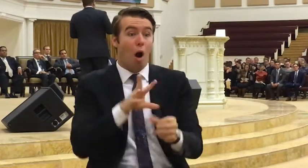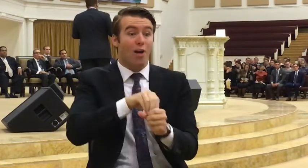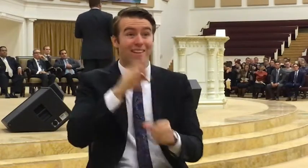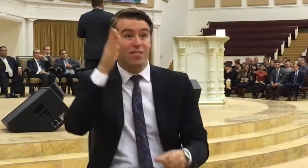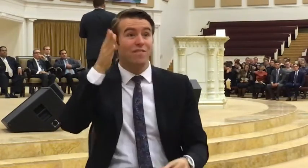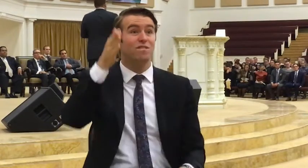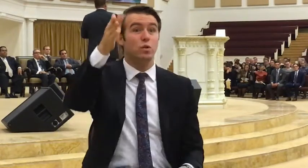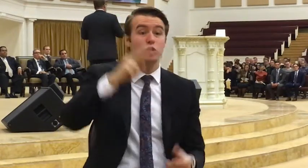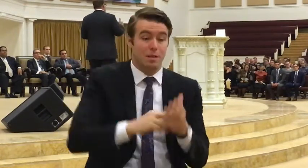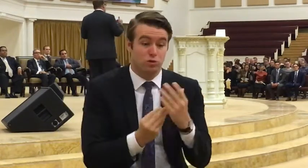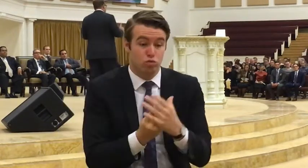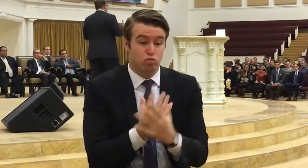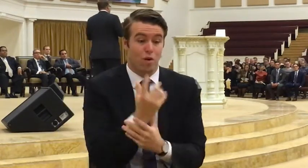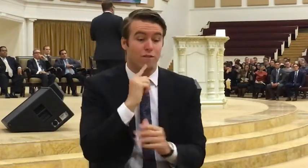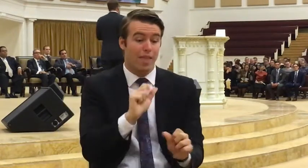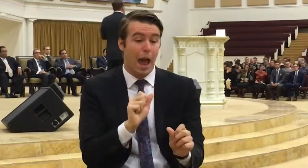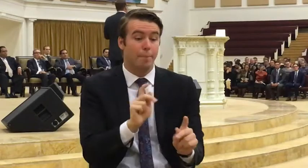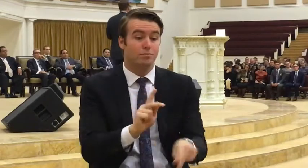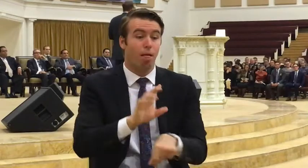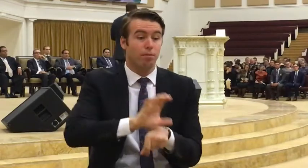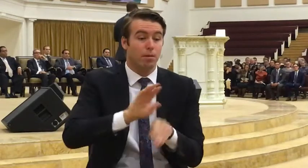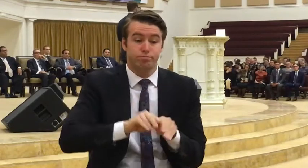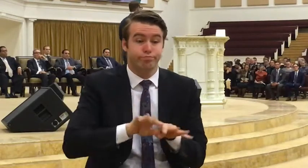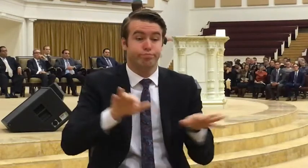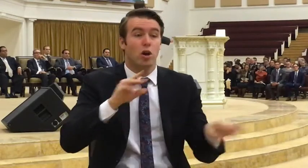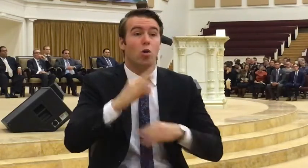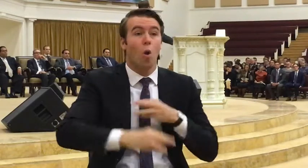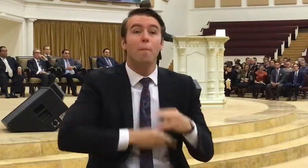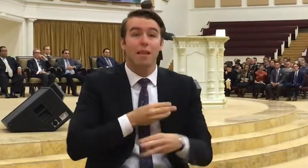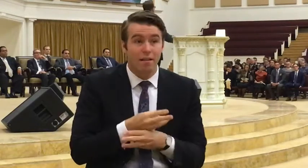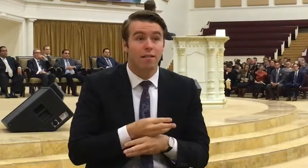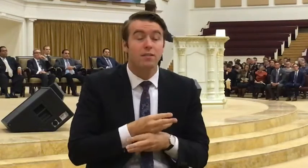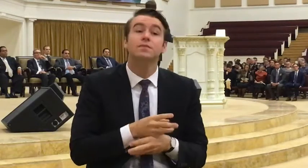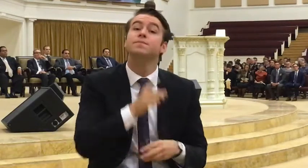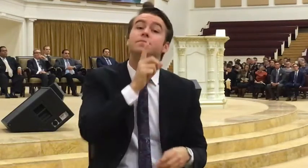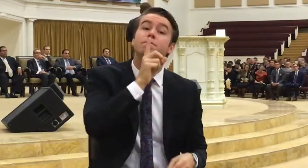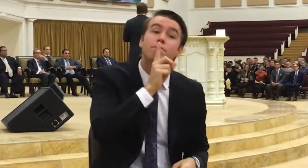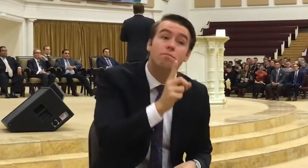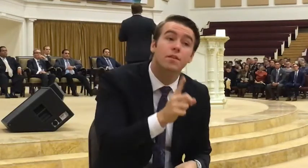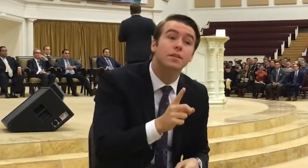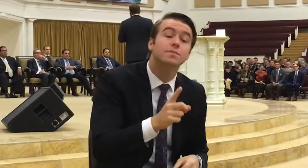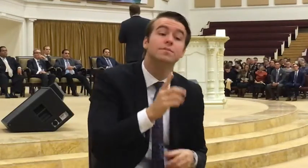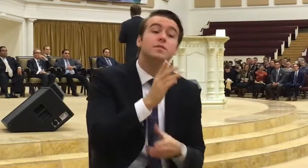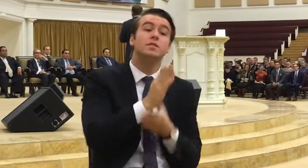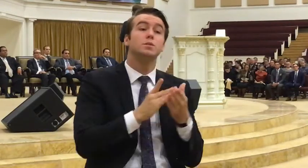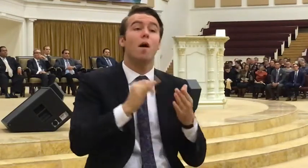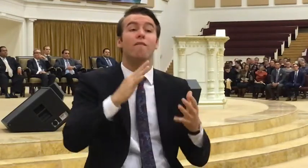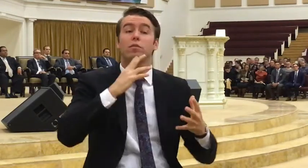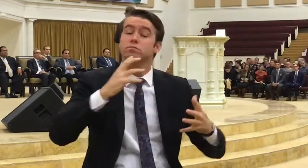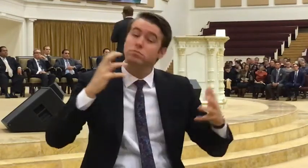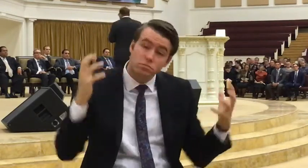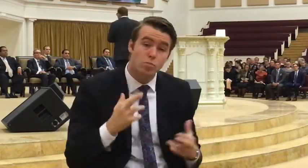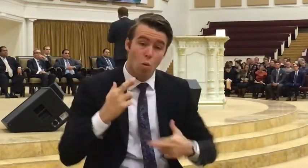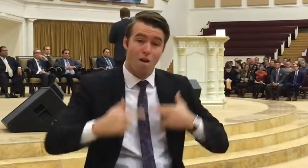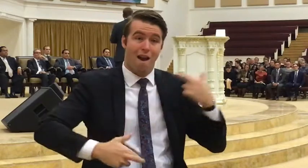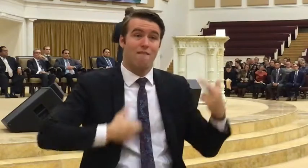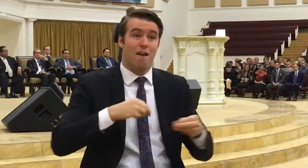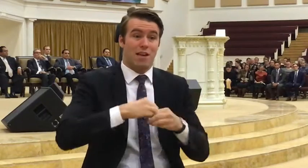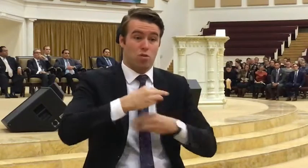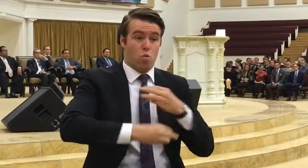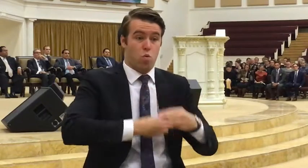of growth of the apostolic movement globally, in fact, some of the greatest revivals I am seeing